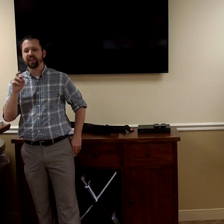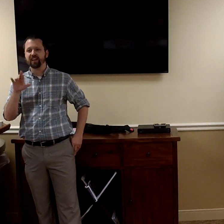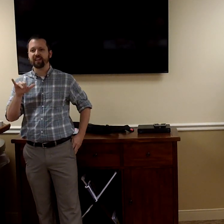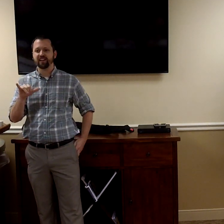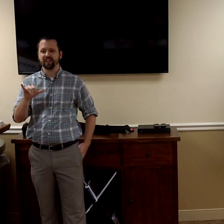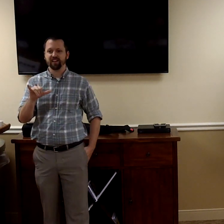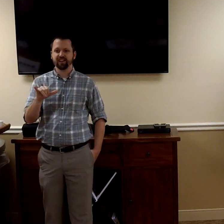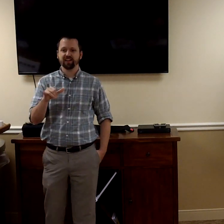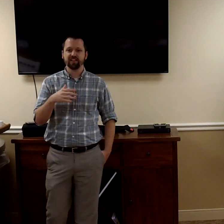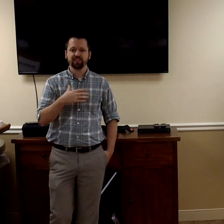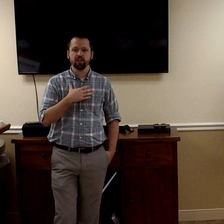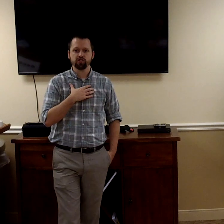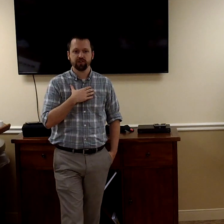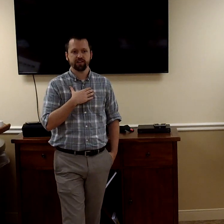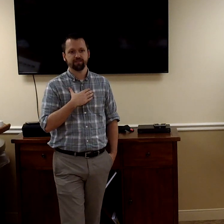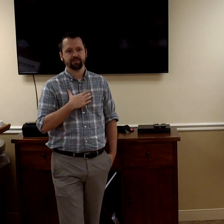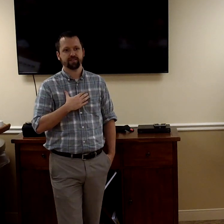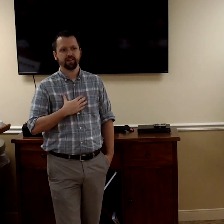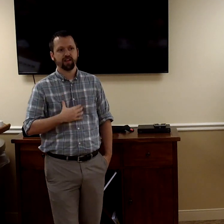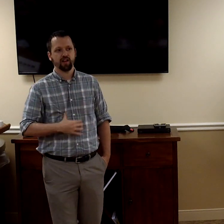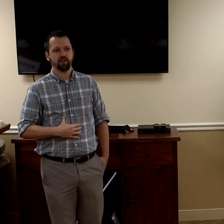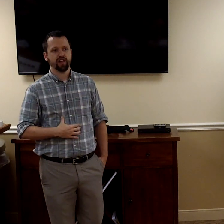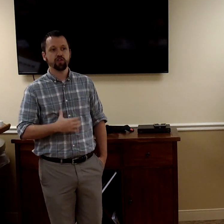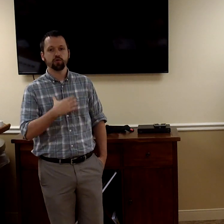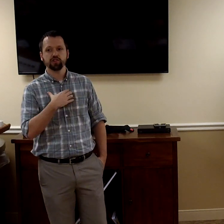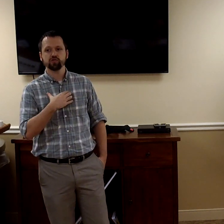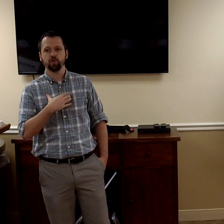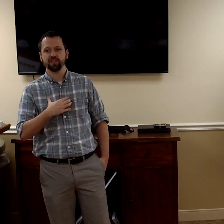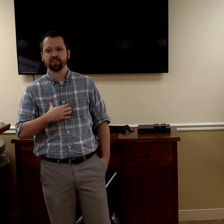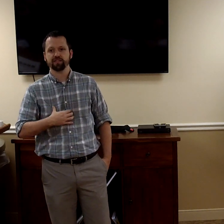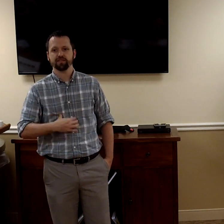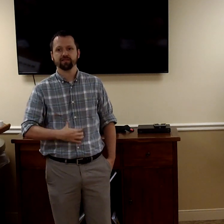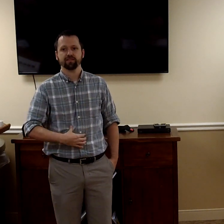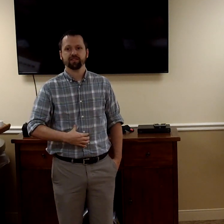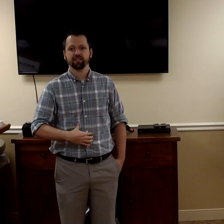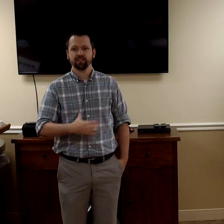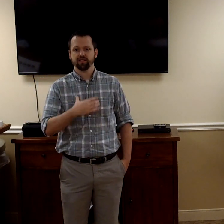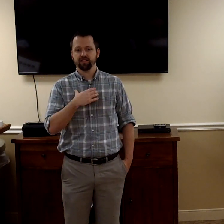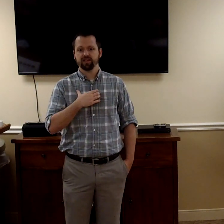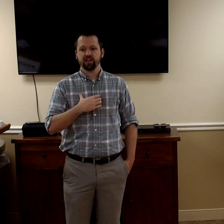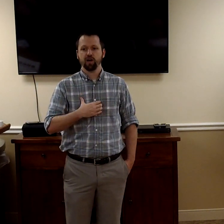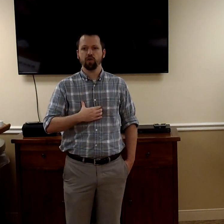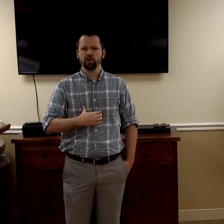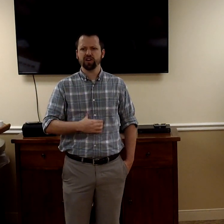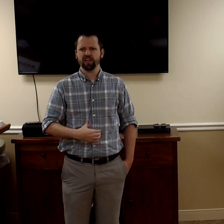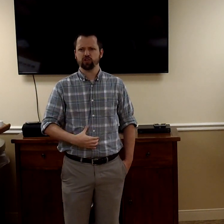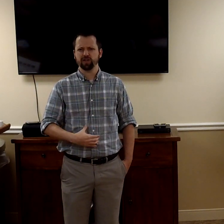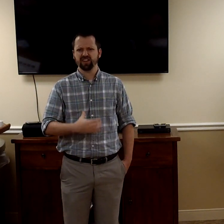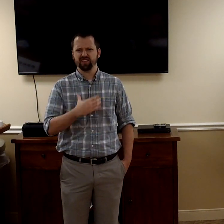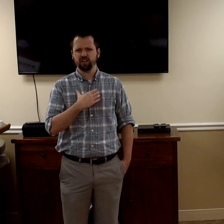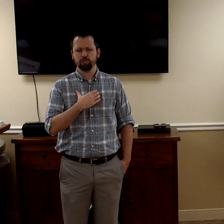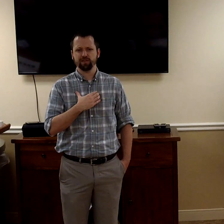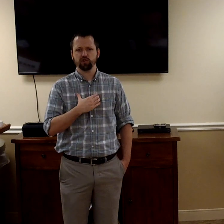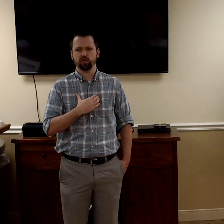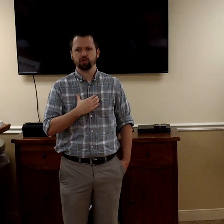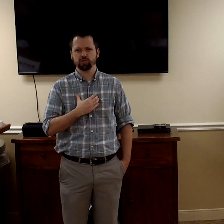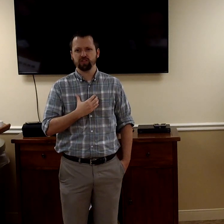Hungary, not the country. Hungary, and you do it just once. I'm Austrian. I won't go into like too many details, but if you do it multiple times,